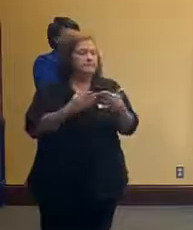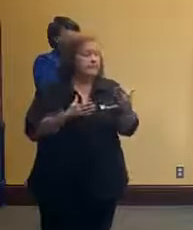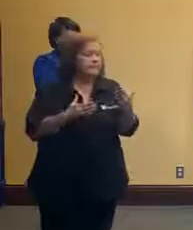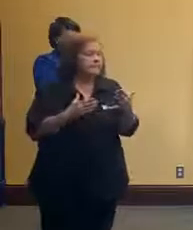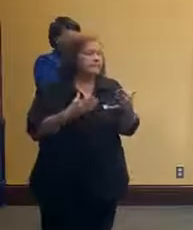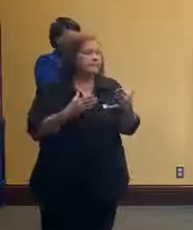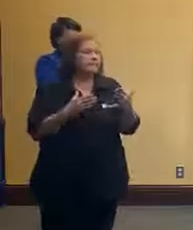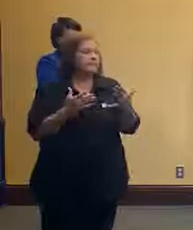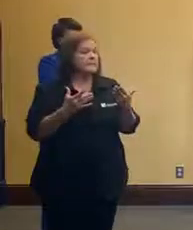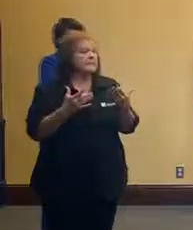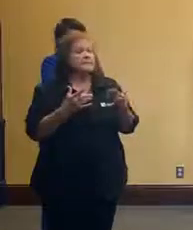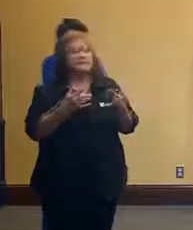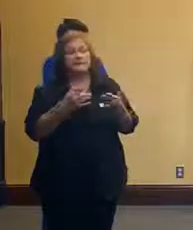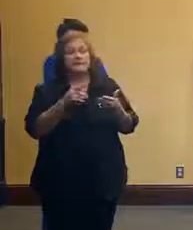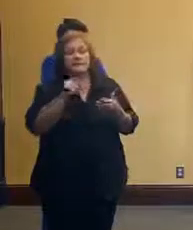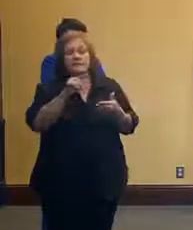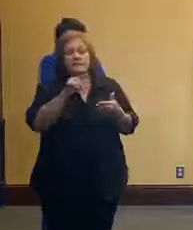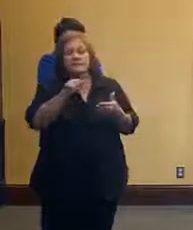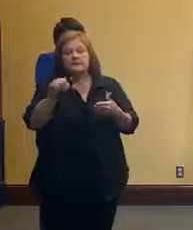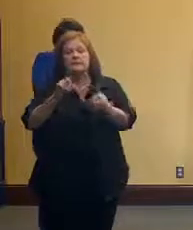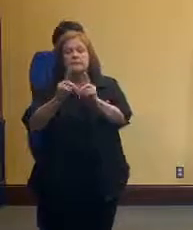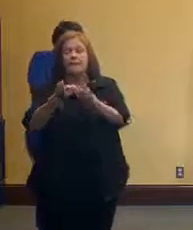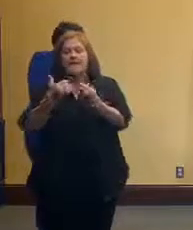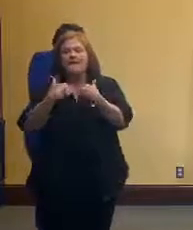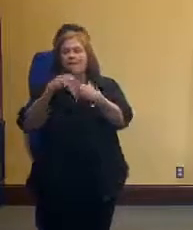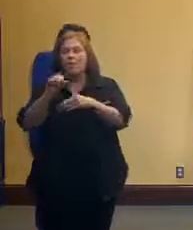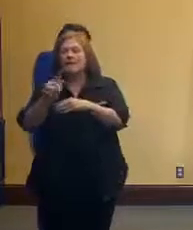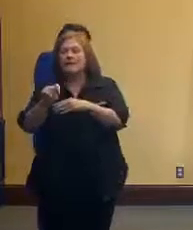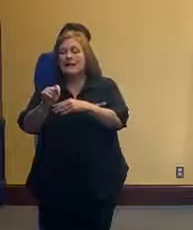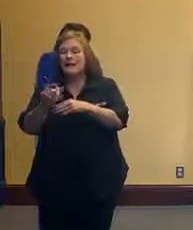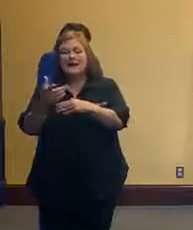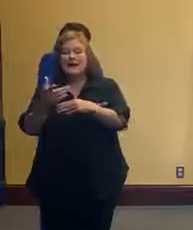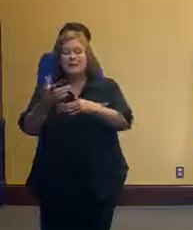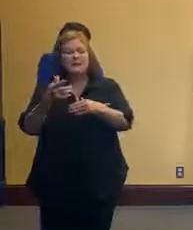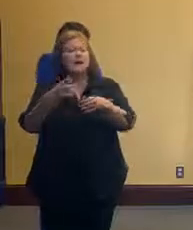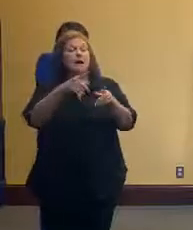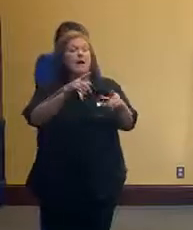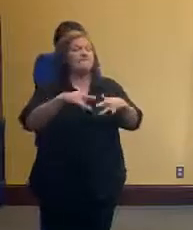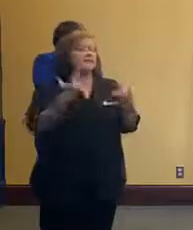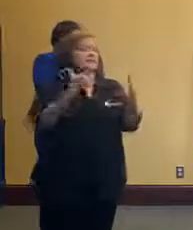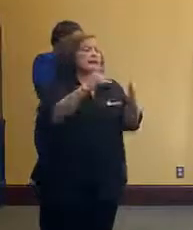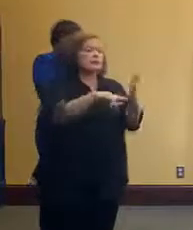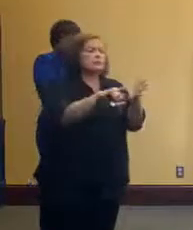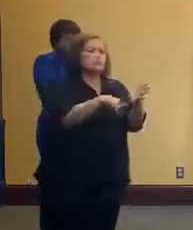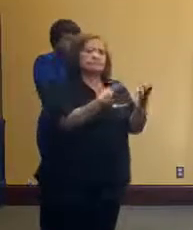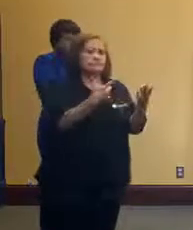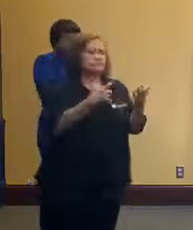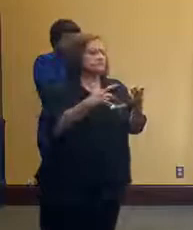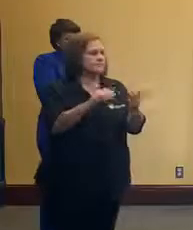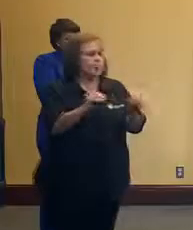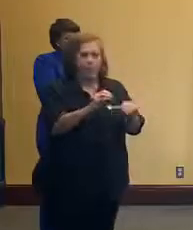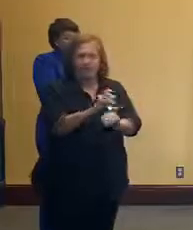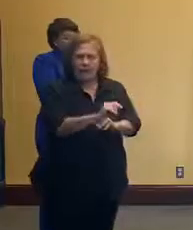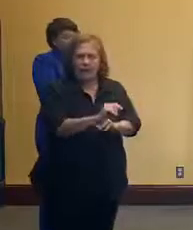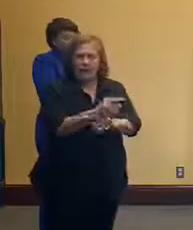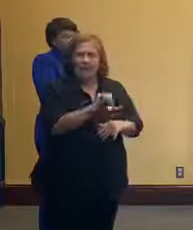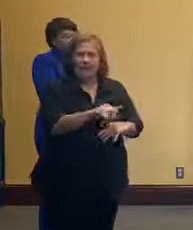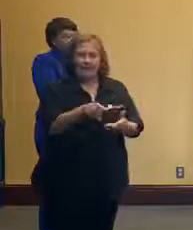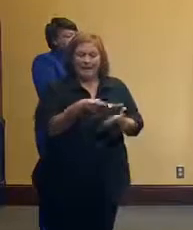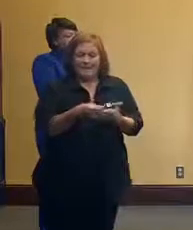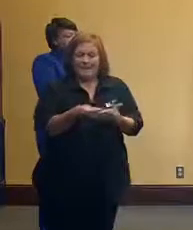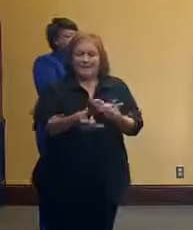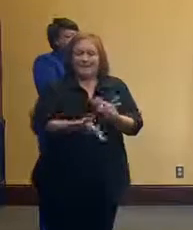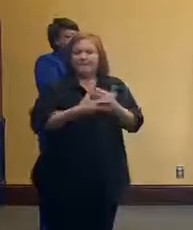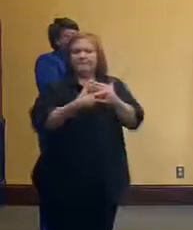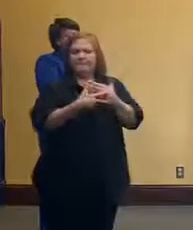of budgeted overtime for some of the events that have been canceled. That is one of the things that you look at when